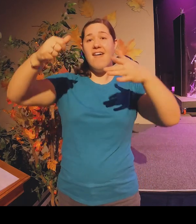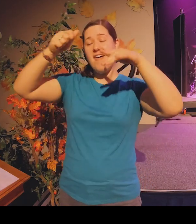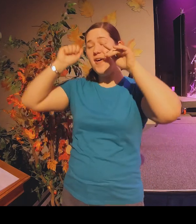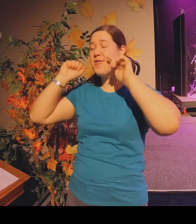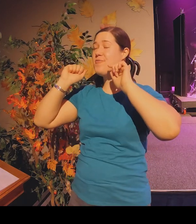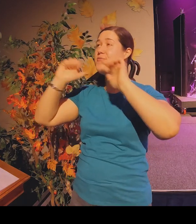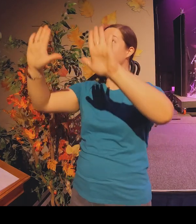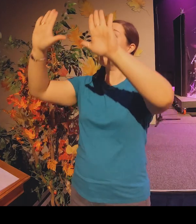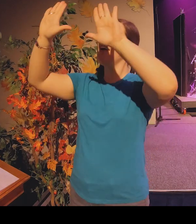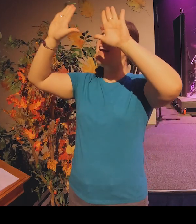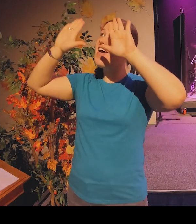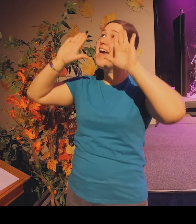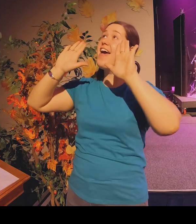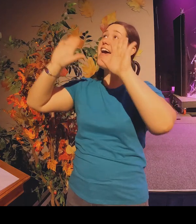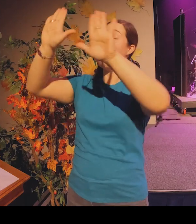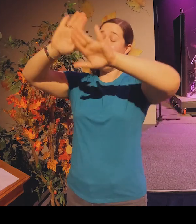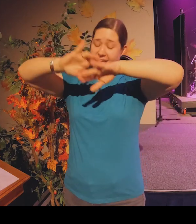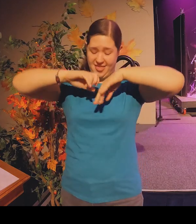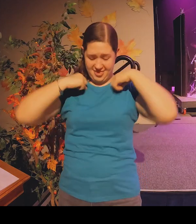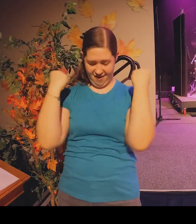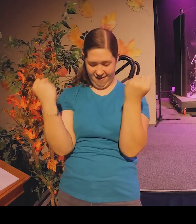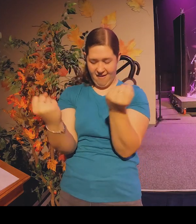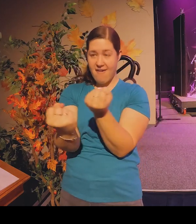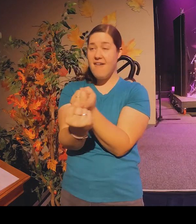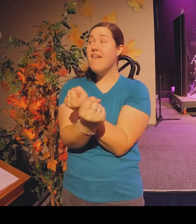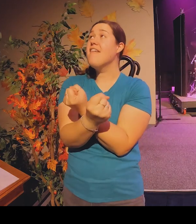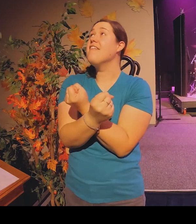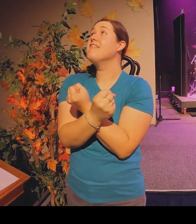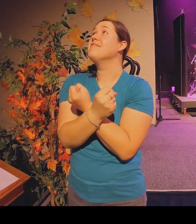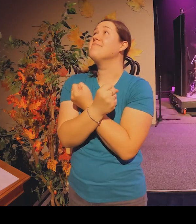hallelujah. One great